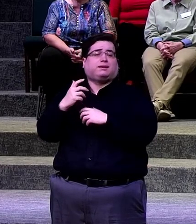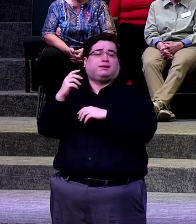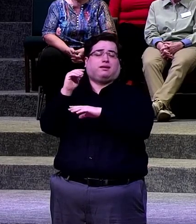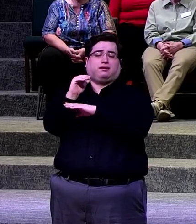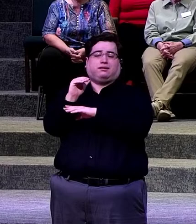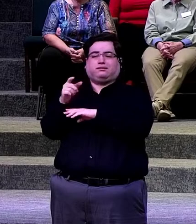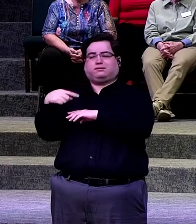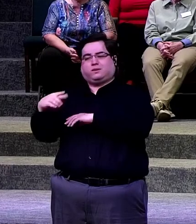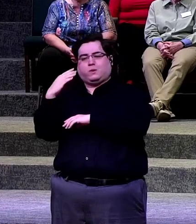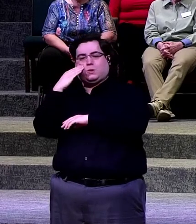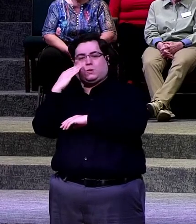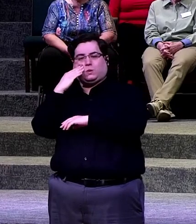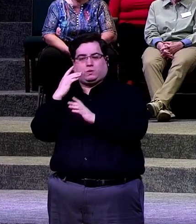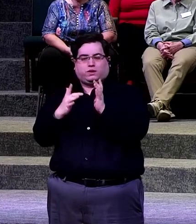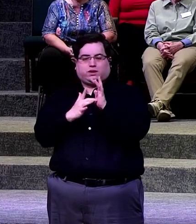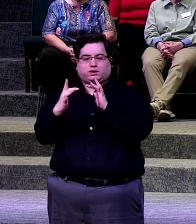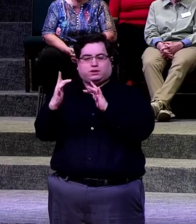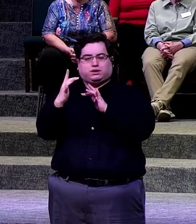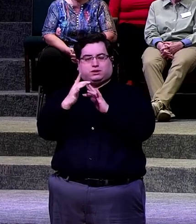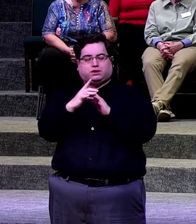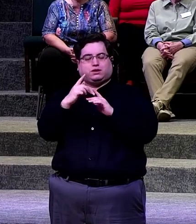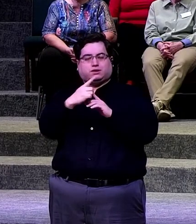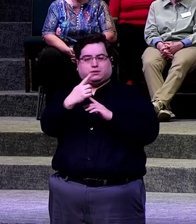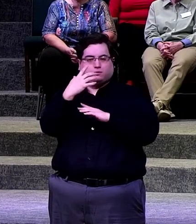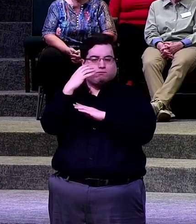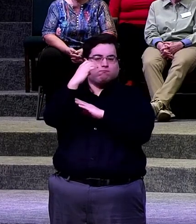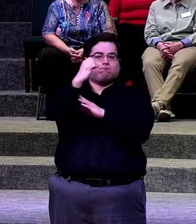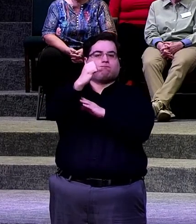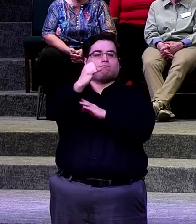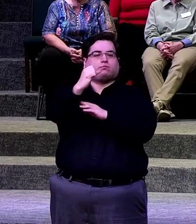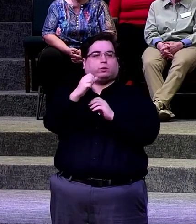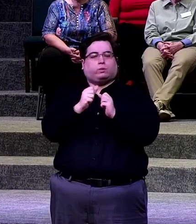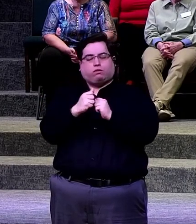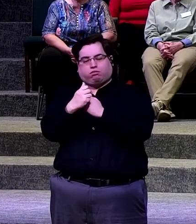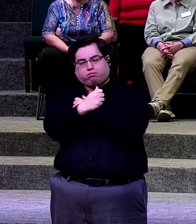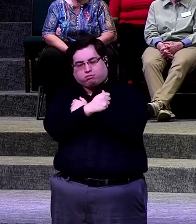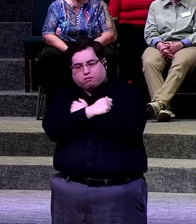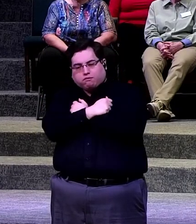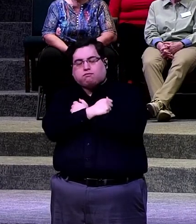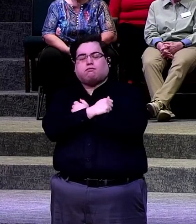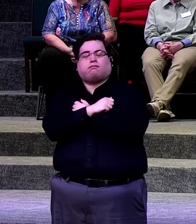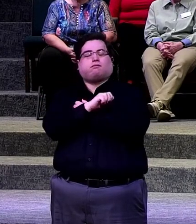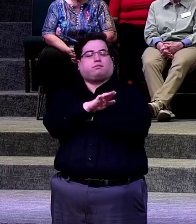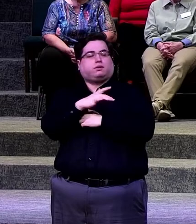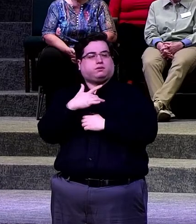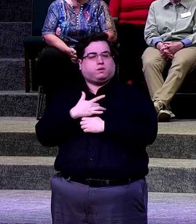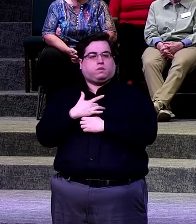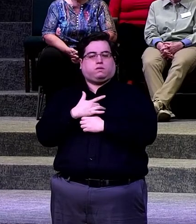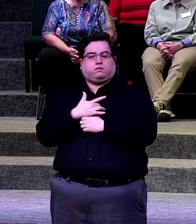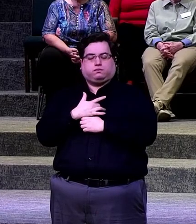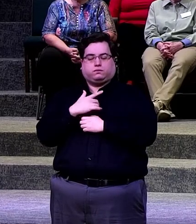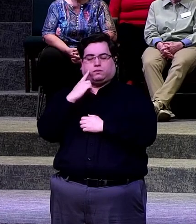away. And there was deep love in his heart for all that they had been through,